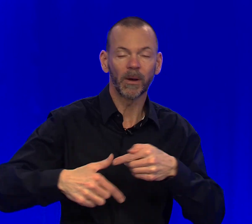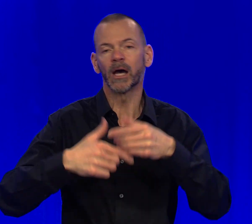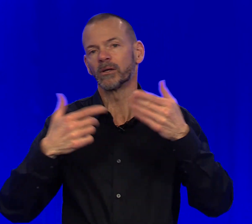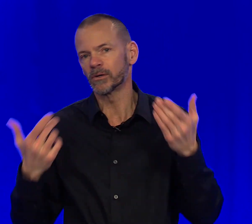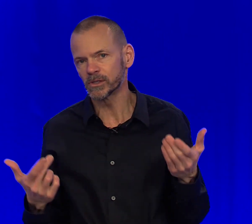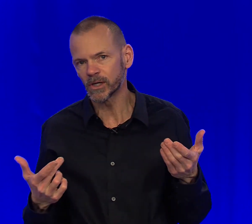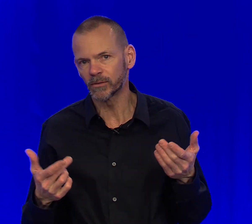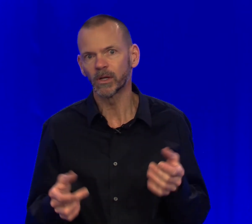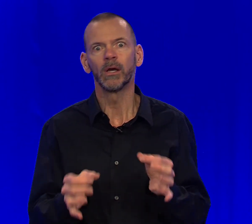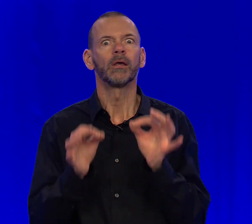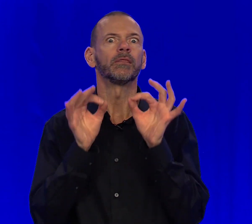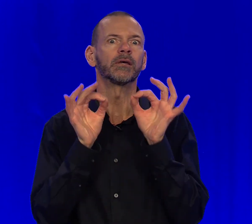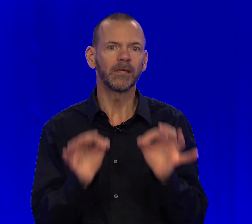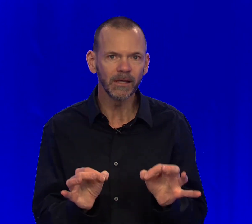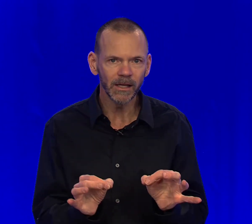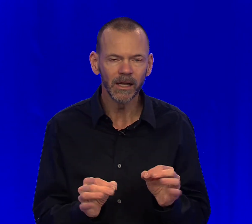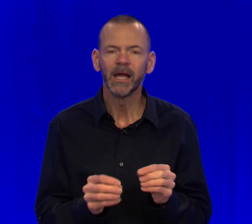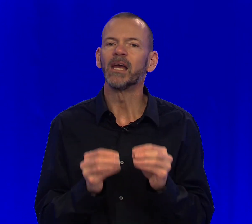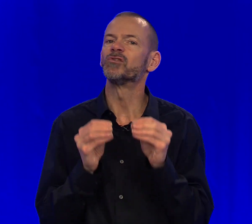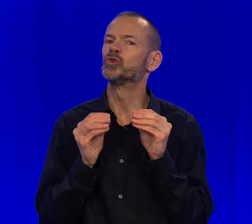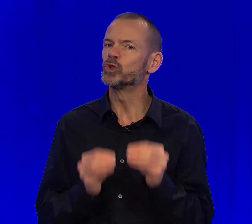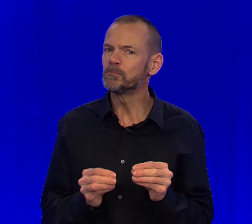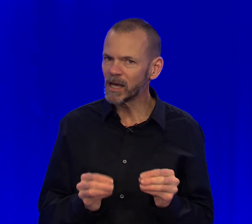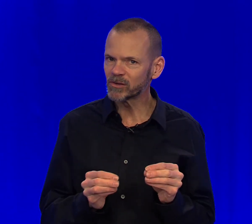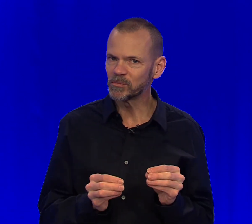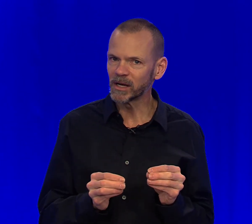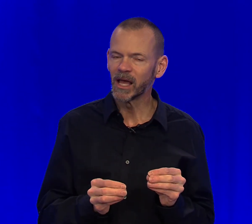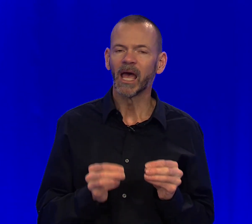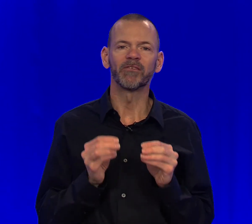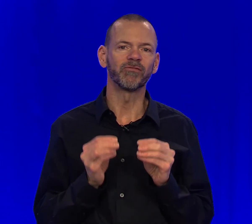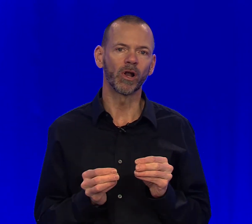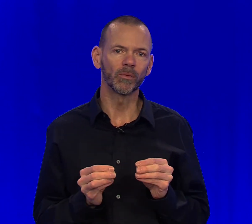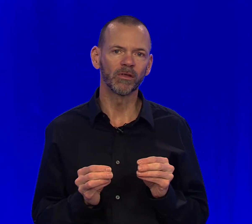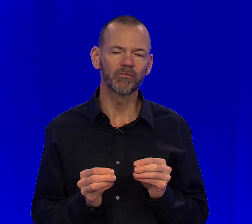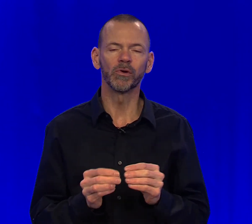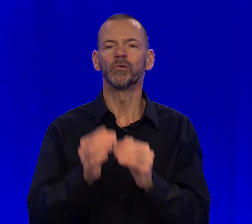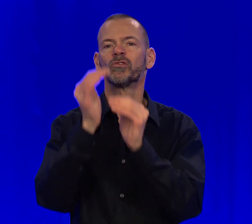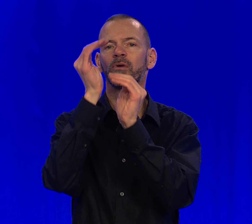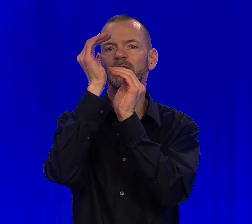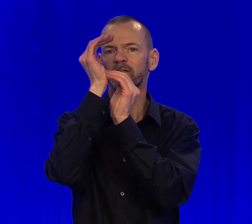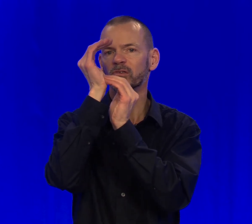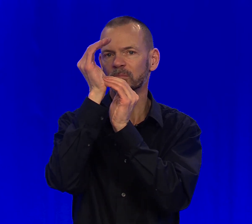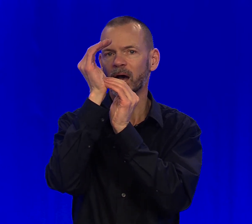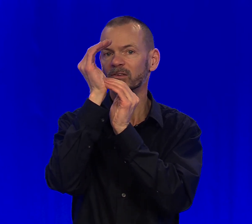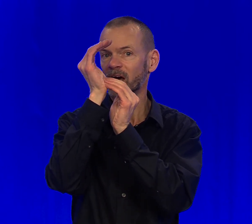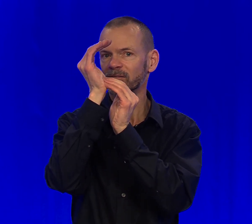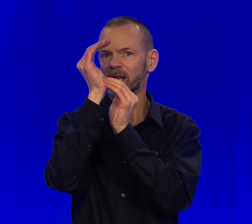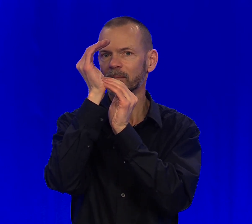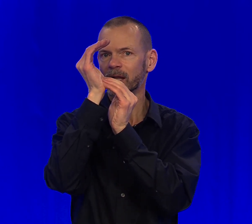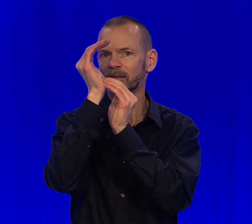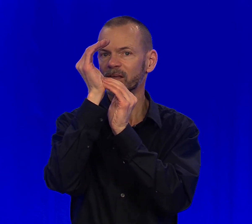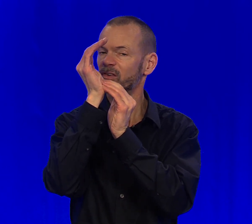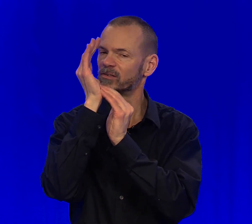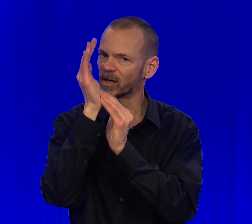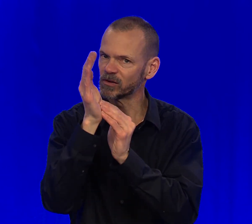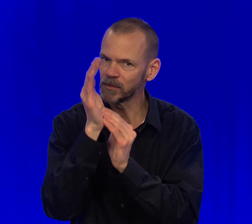spine or you don't, the key is good management and following through. So even if your spine is out of alignment like this, it doesn't mean